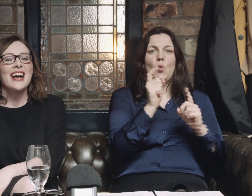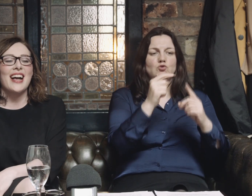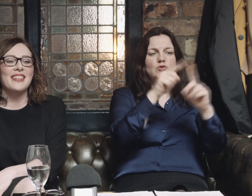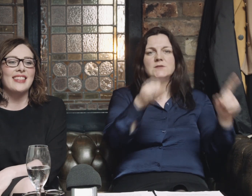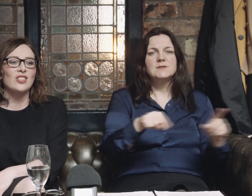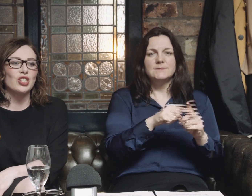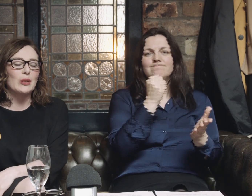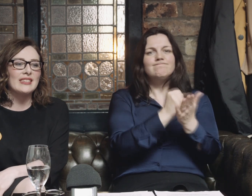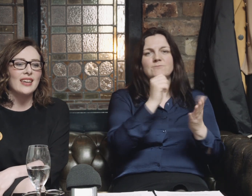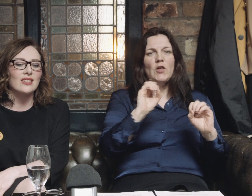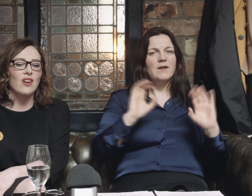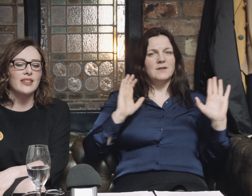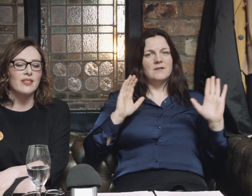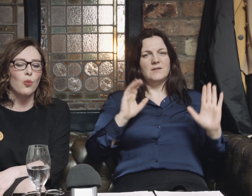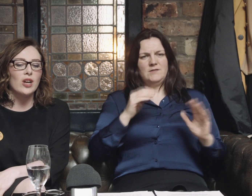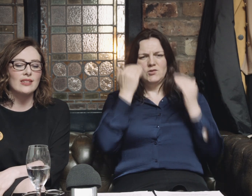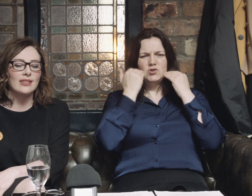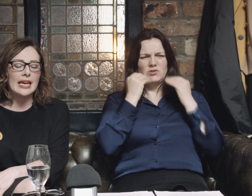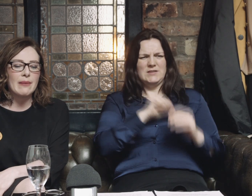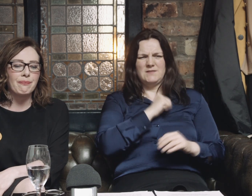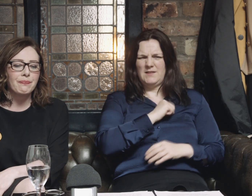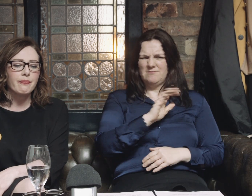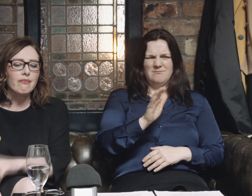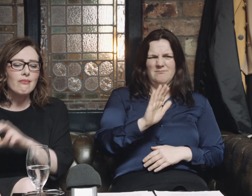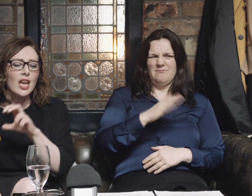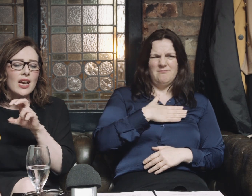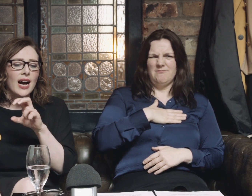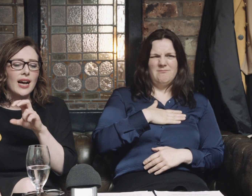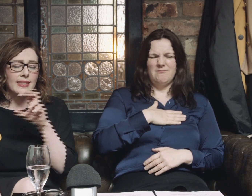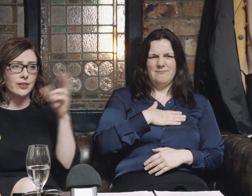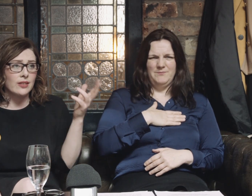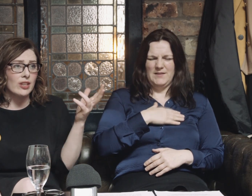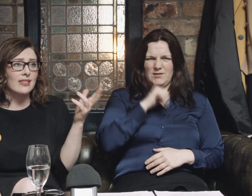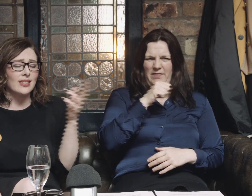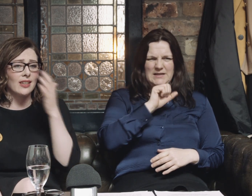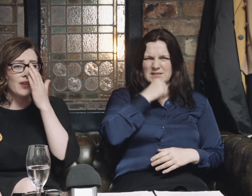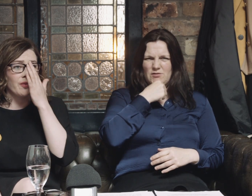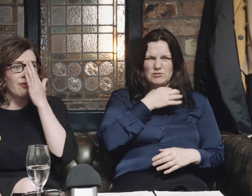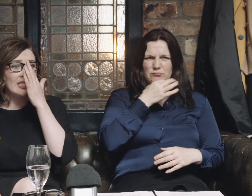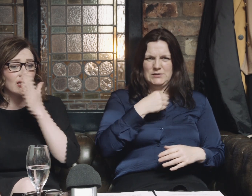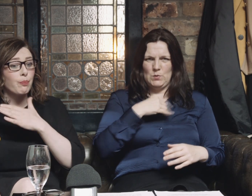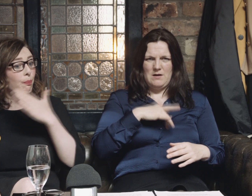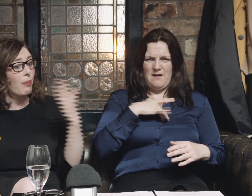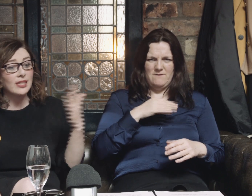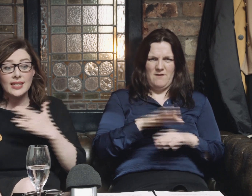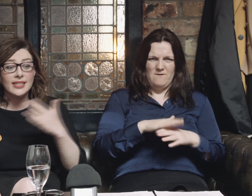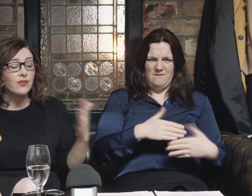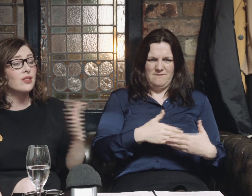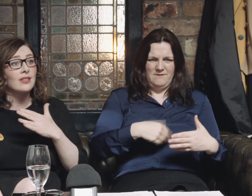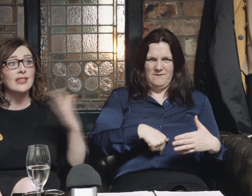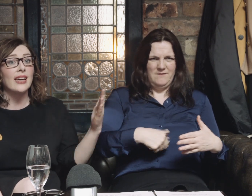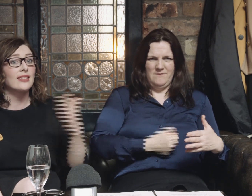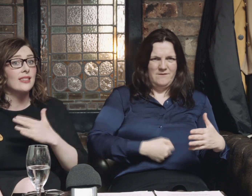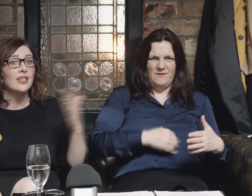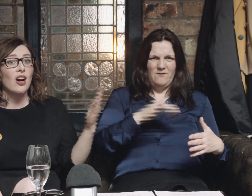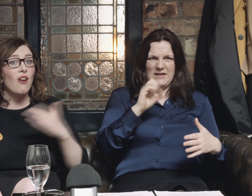because the judge was satisfied that there wasn't a serious risk to the life of the fetus. But in a